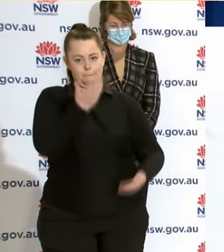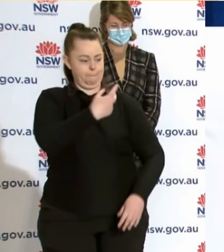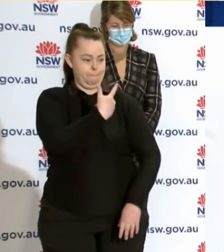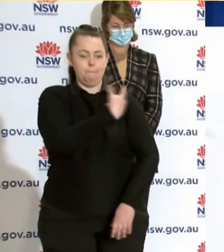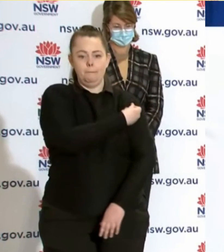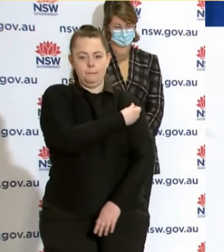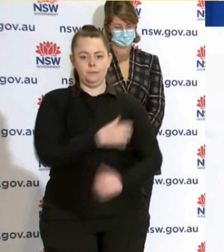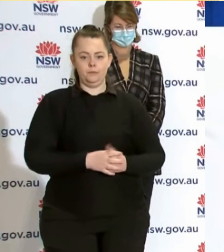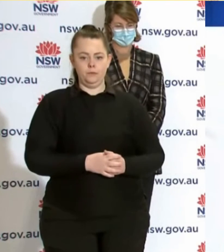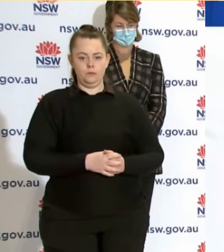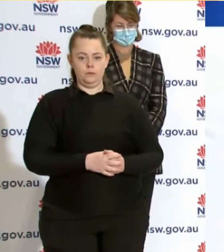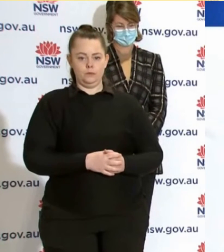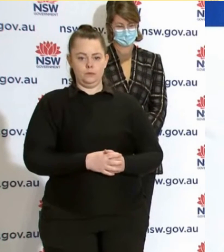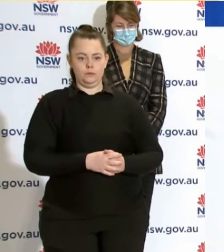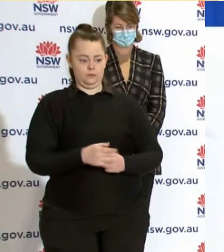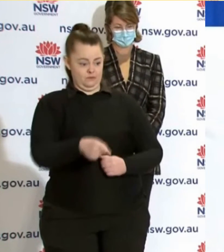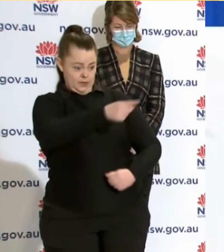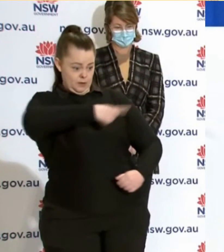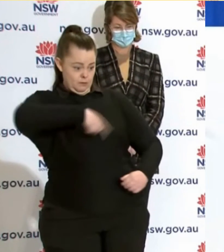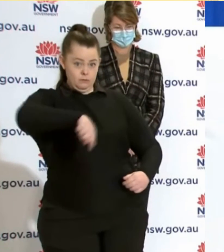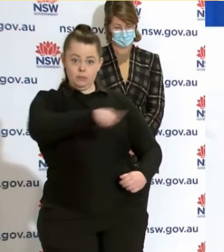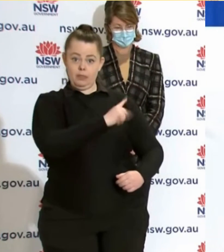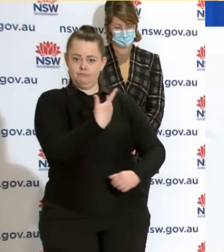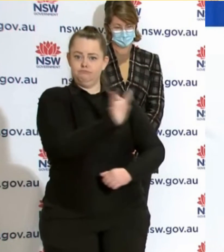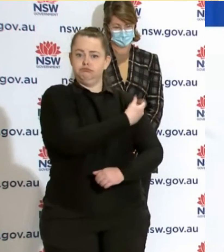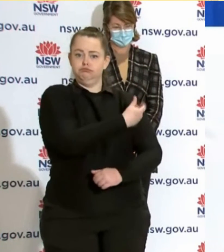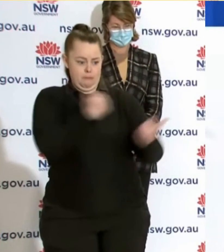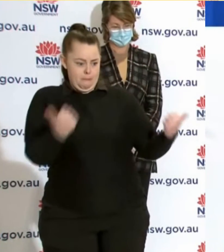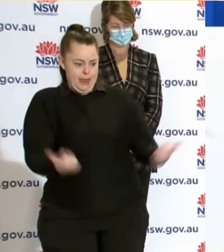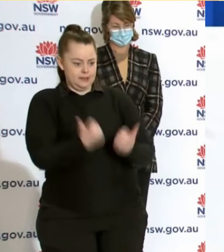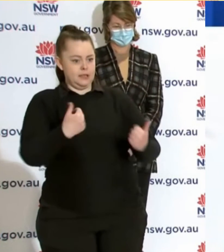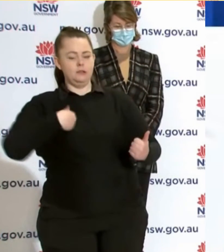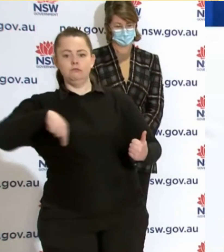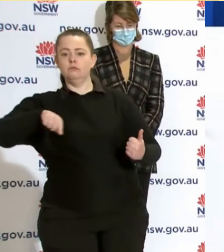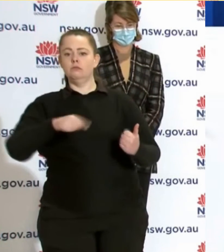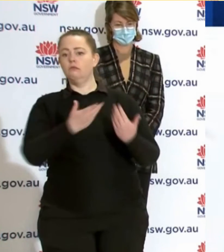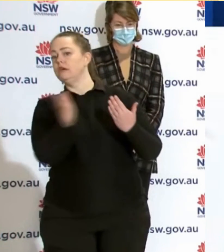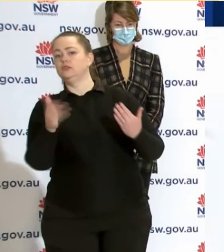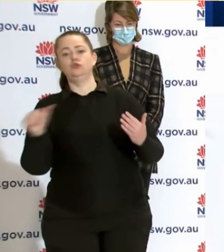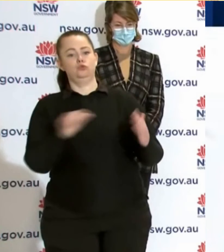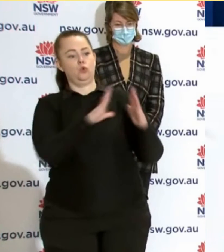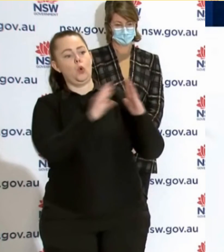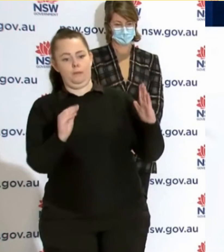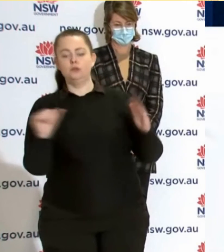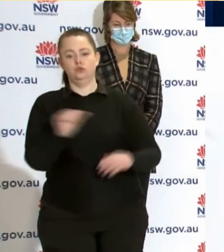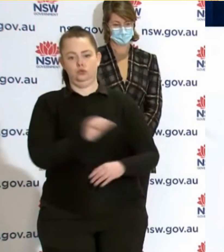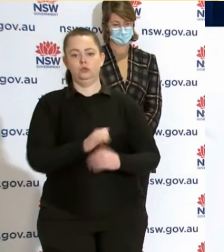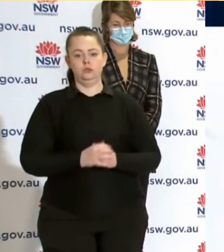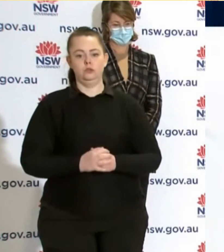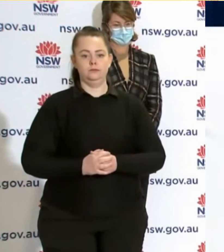of concern leading the table of the highest vaccination, and that would be very satisfying to me.